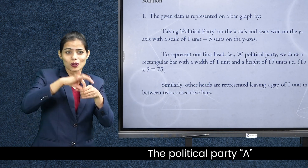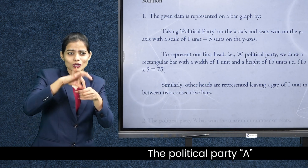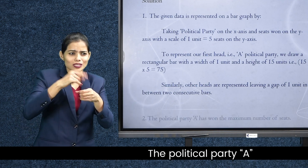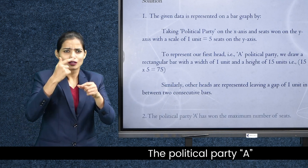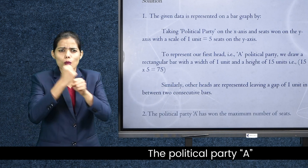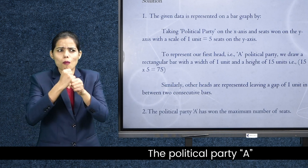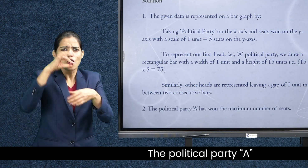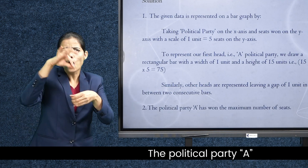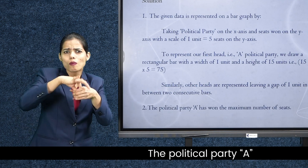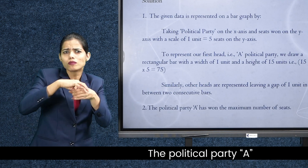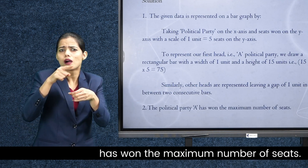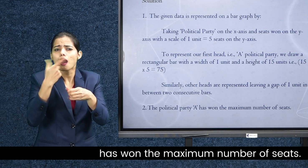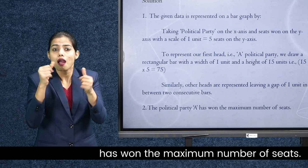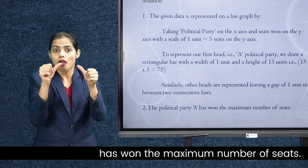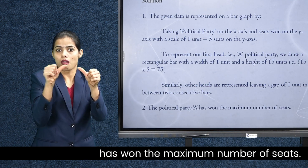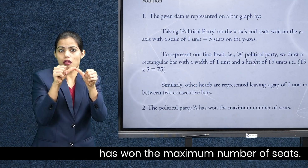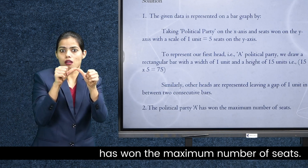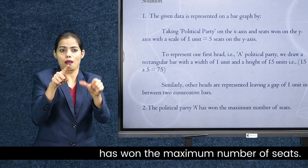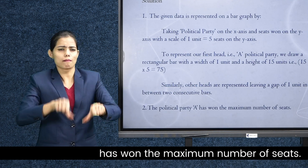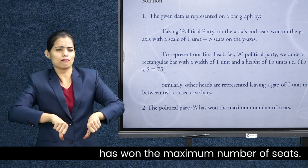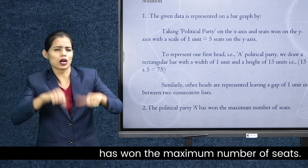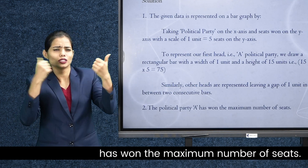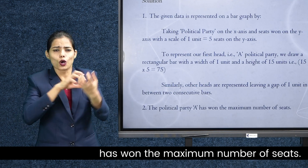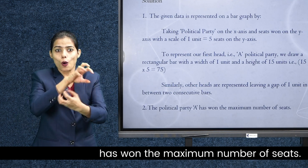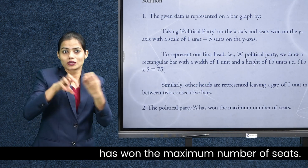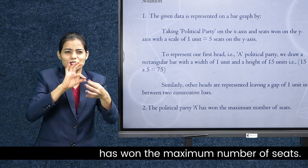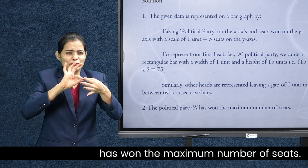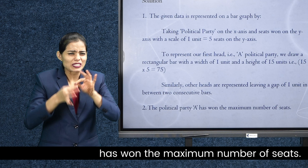The political party A has won the maximum number of seats.